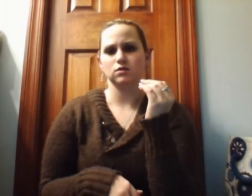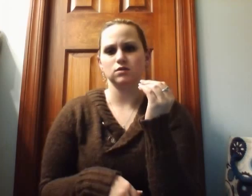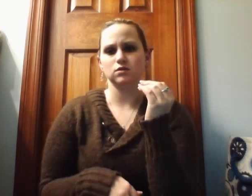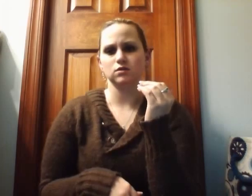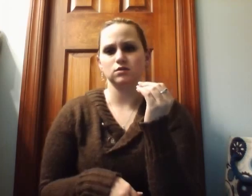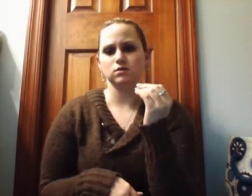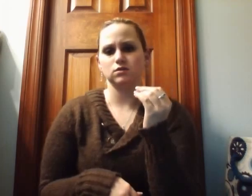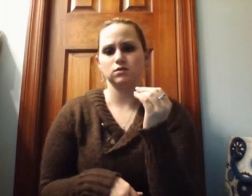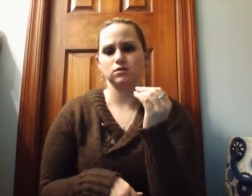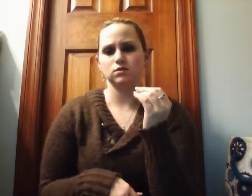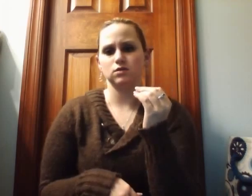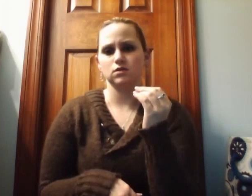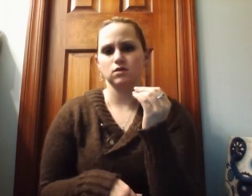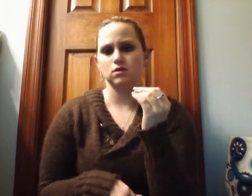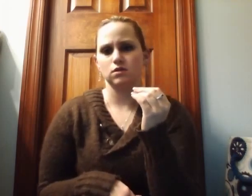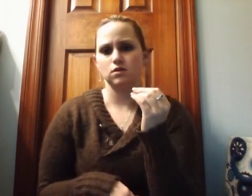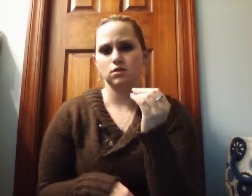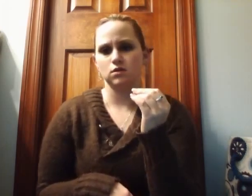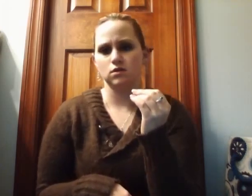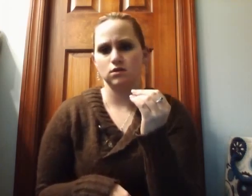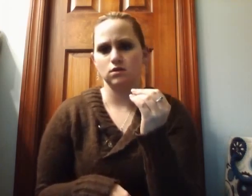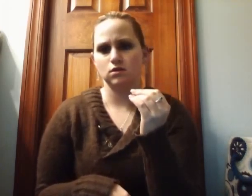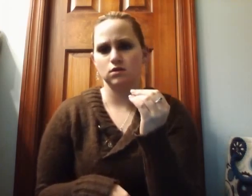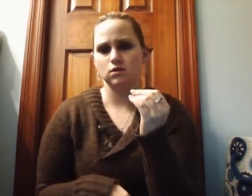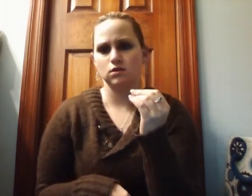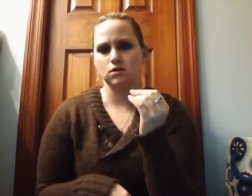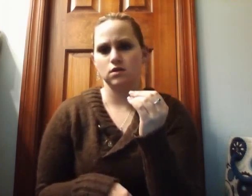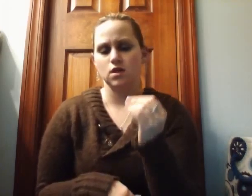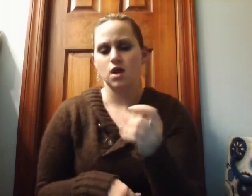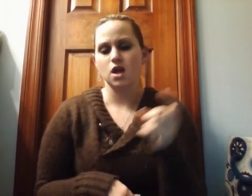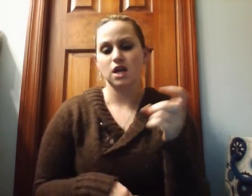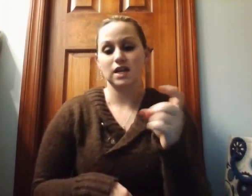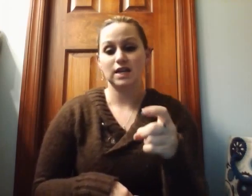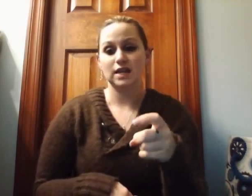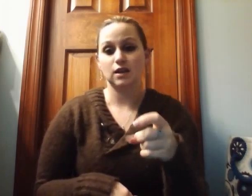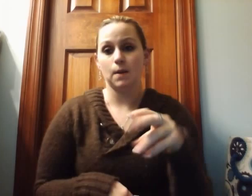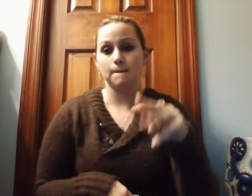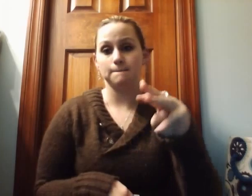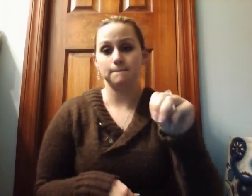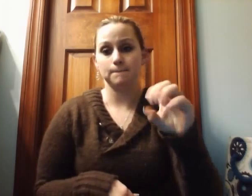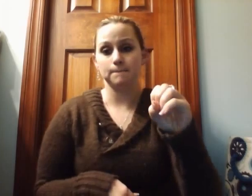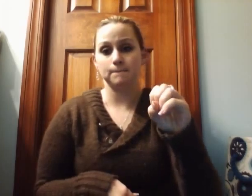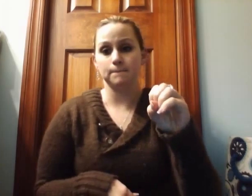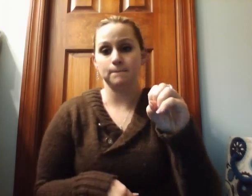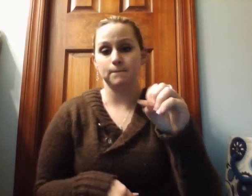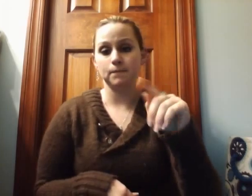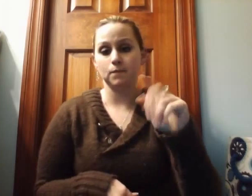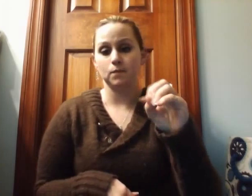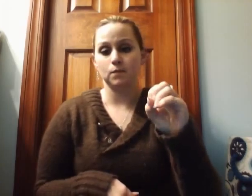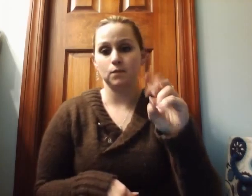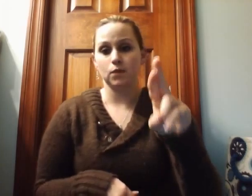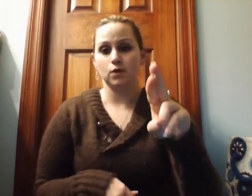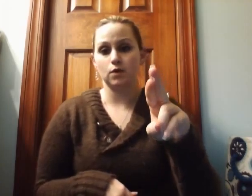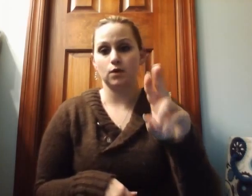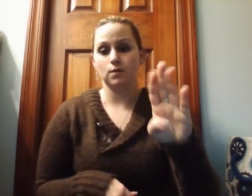nature to have the same experience that an able-bodied visitor might have to the Boundary Waters. And